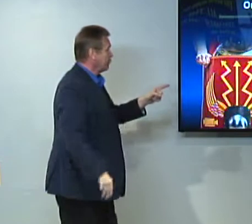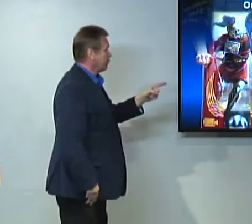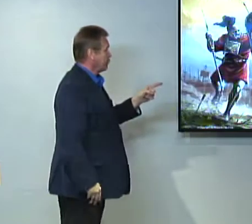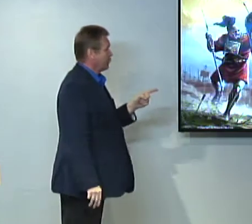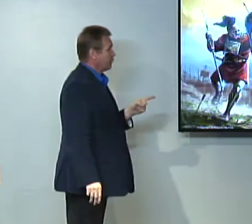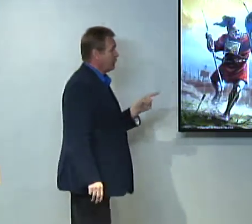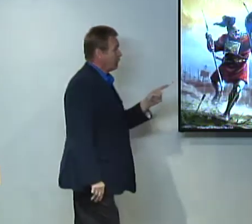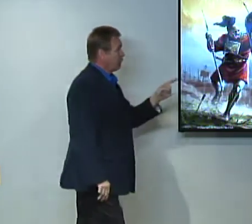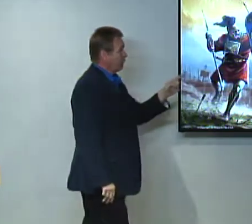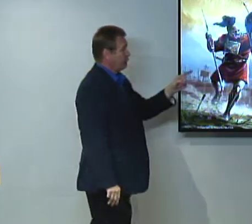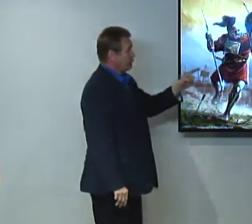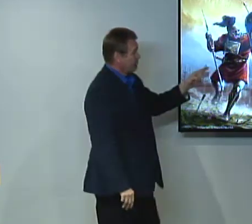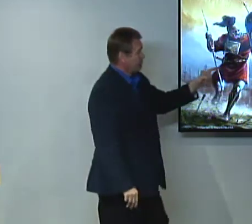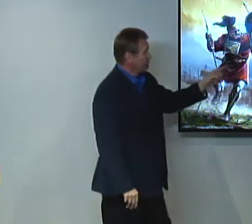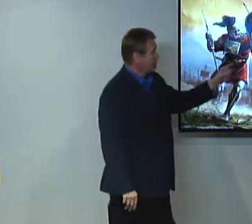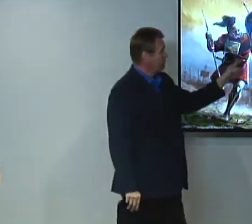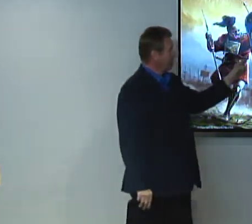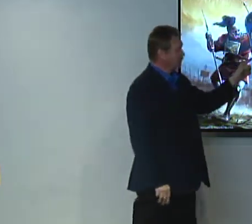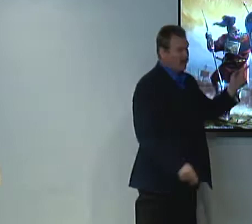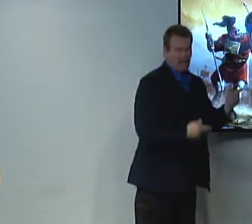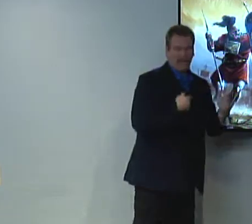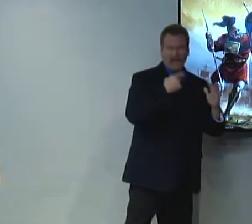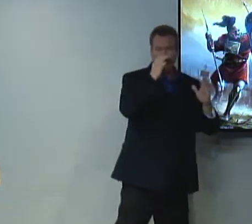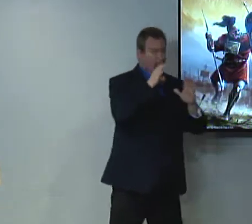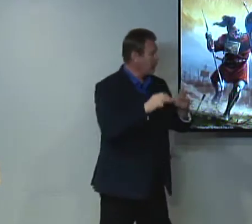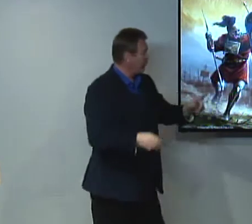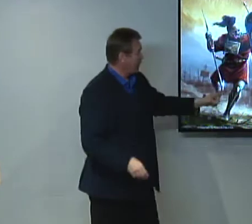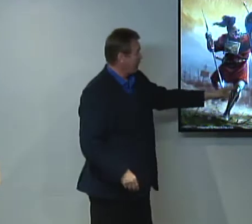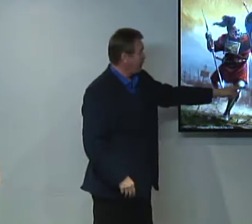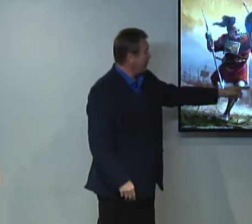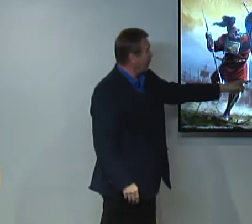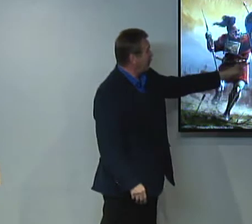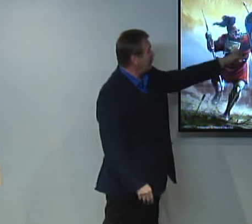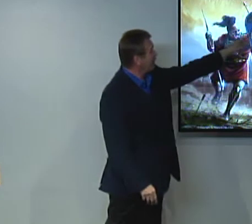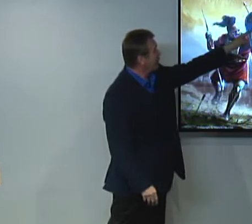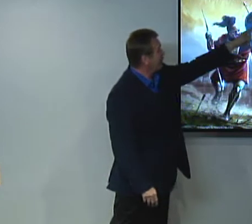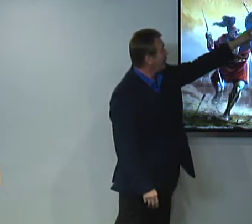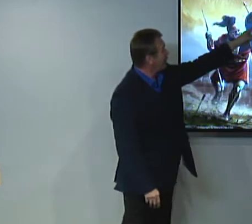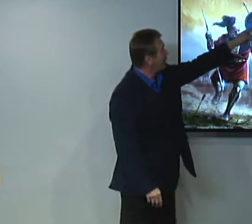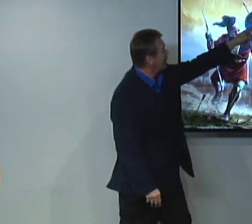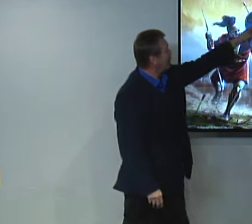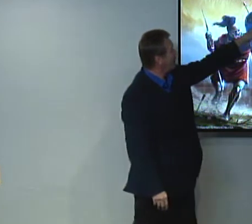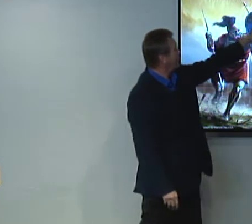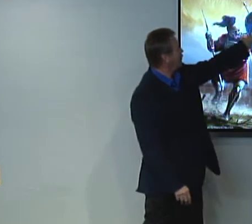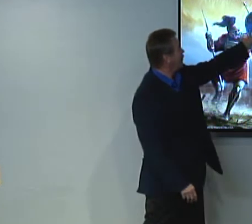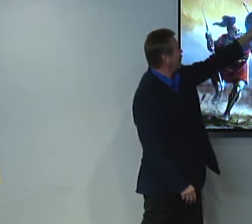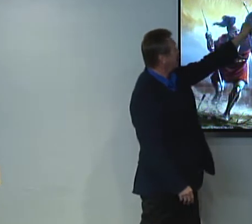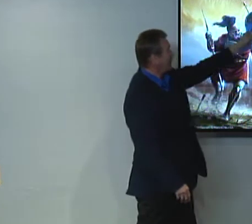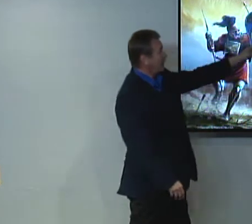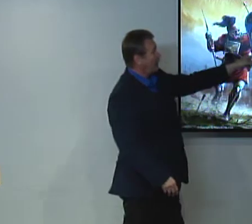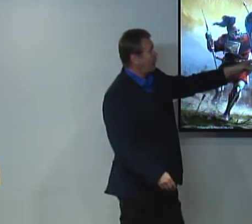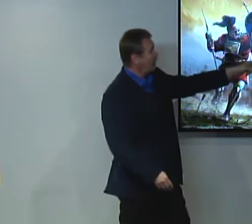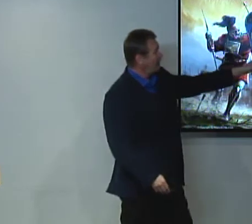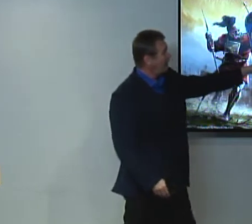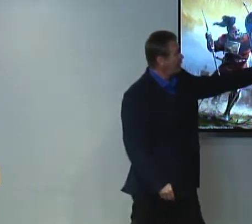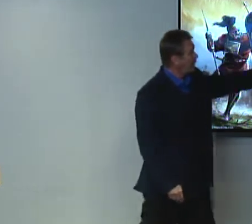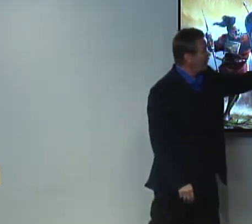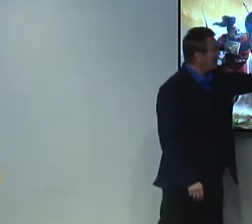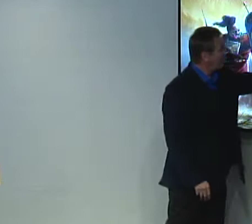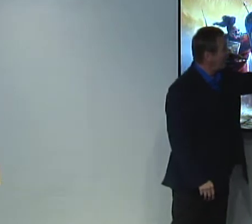And I have another picture here that shows what I'm trying to describe here to you. See the size of this shield. See the arrows that are embedded